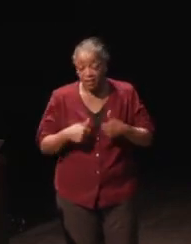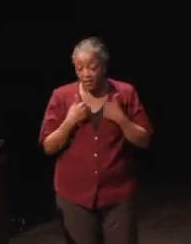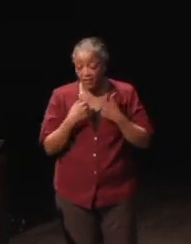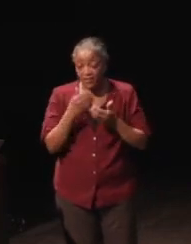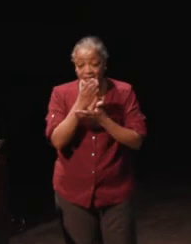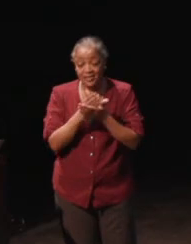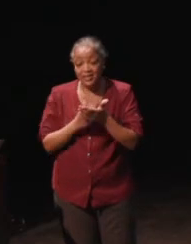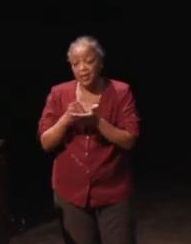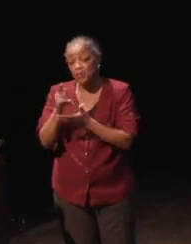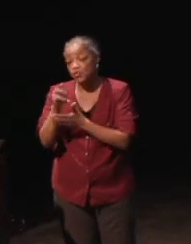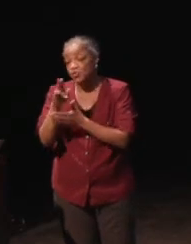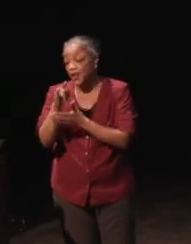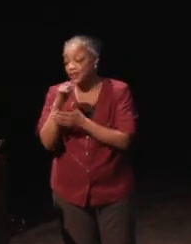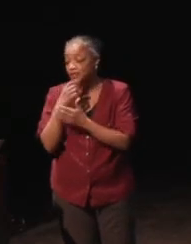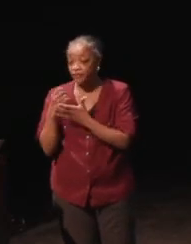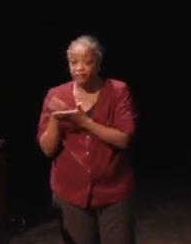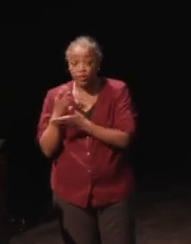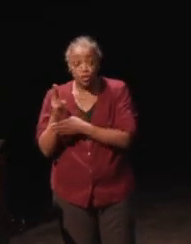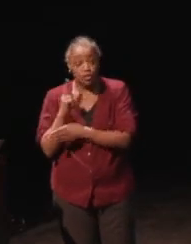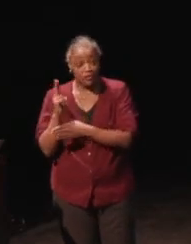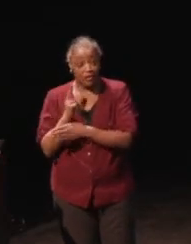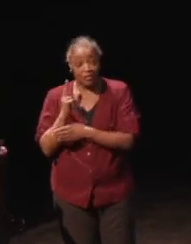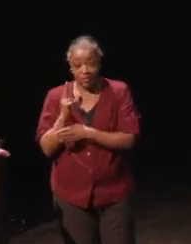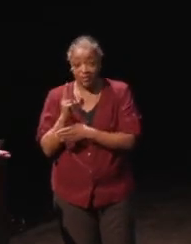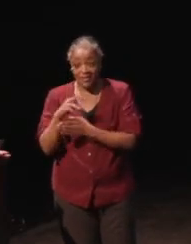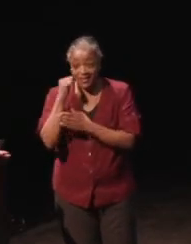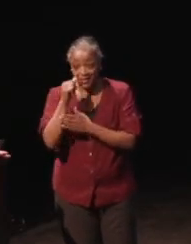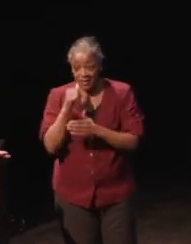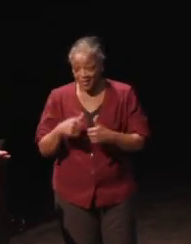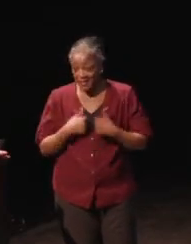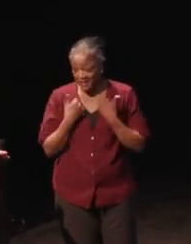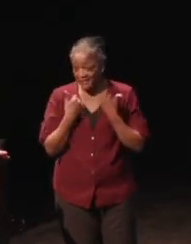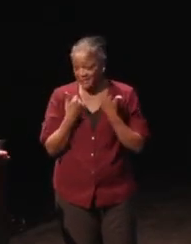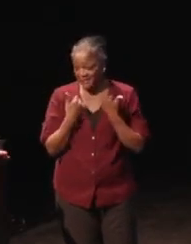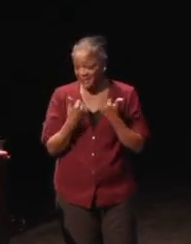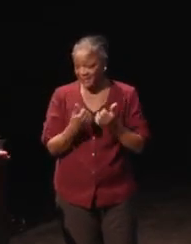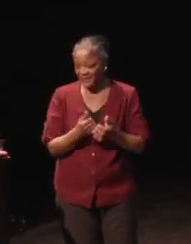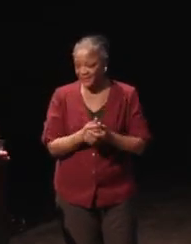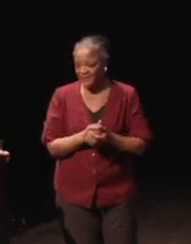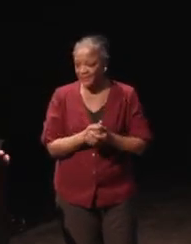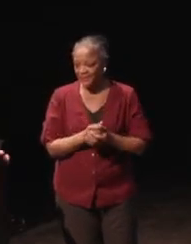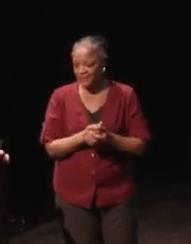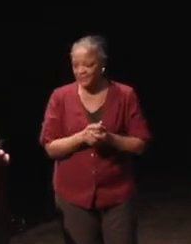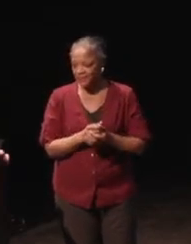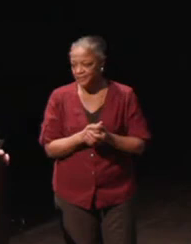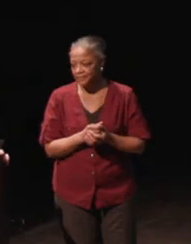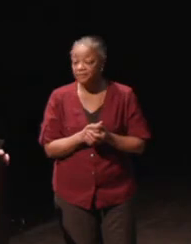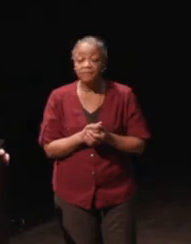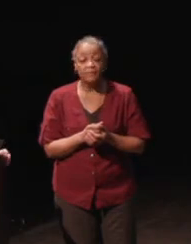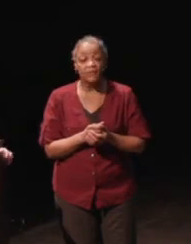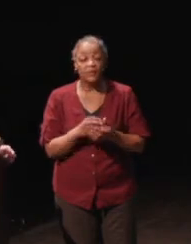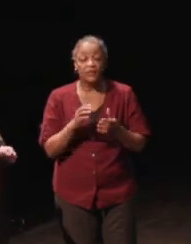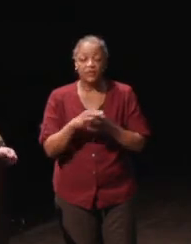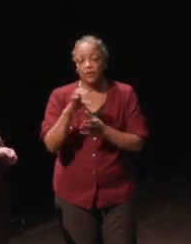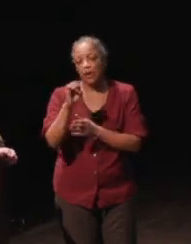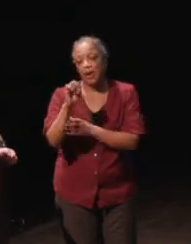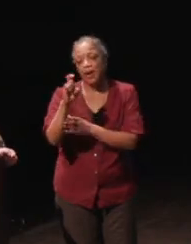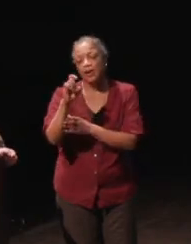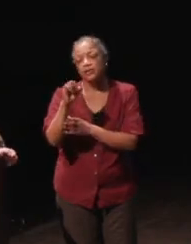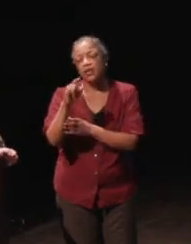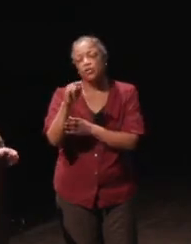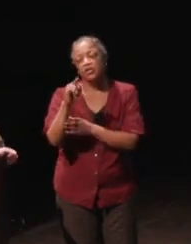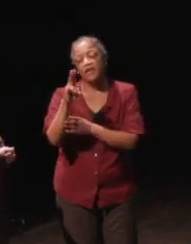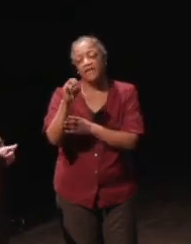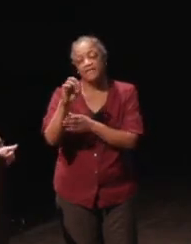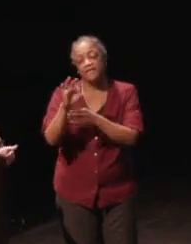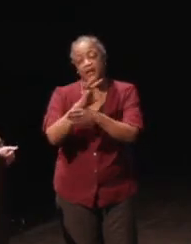some traits that are very useful or can be very useful in everyday life. So in terms of executive function, when